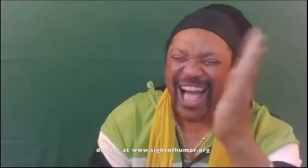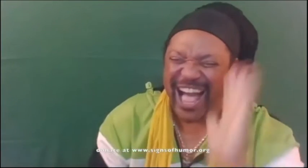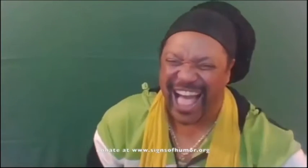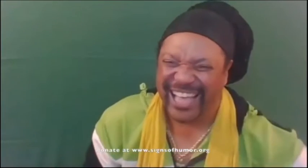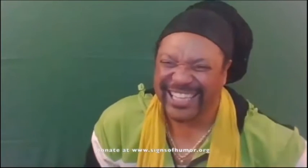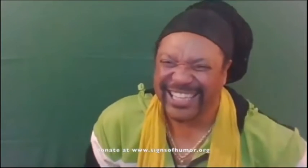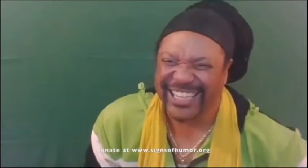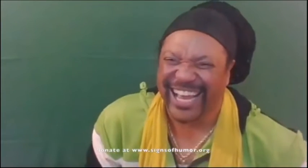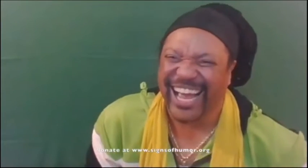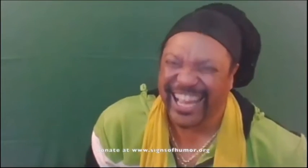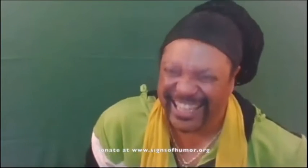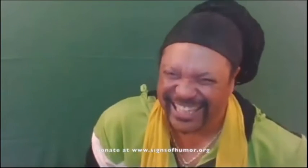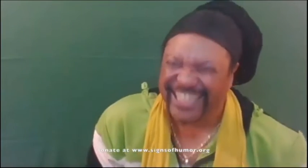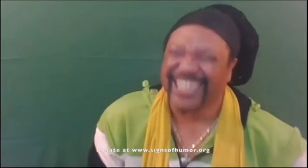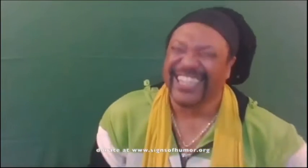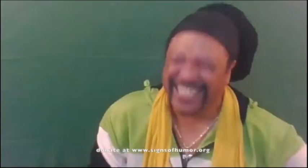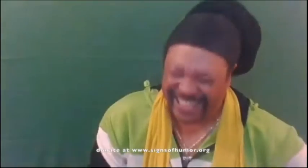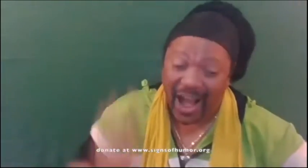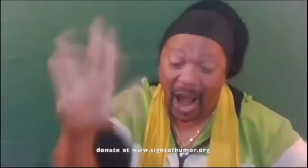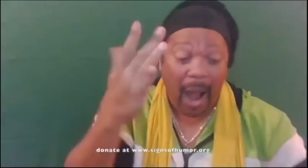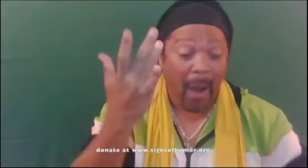Nemo. Okay, the water runs wide, it runs deep, baby.